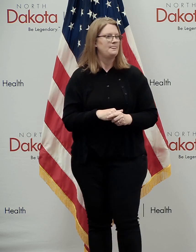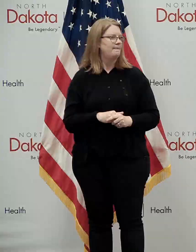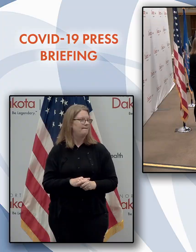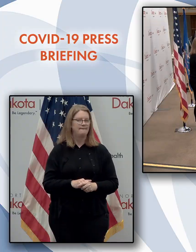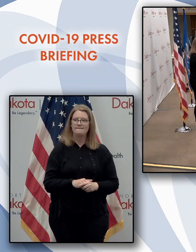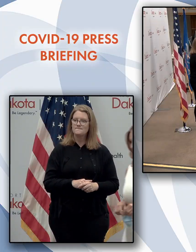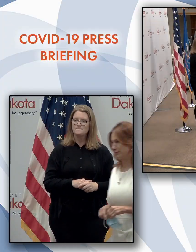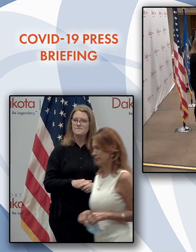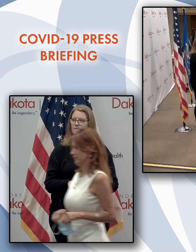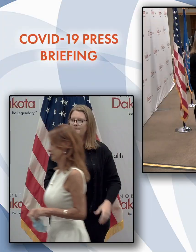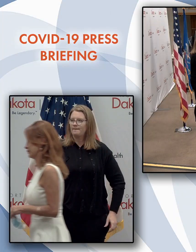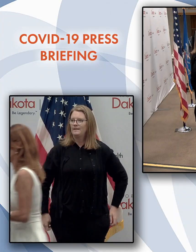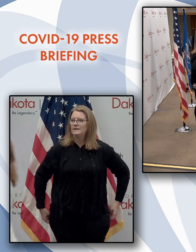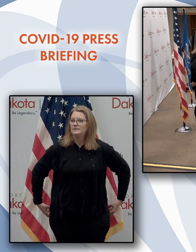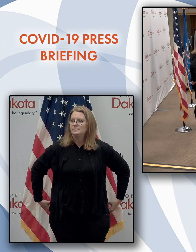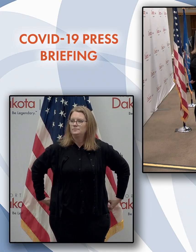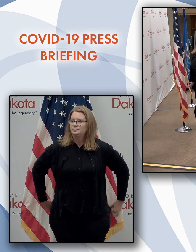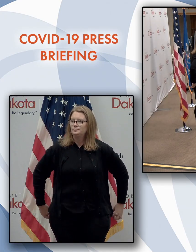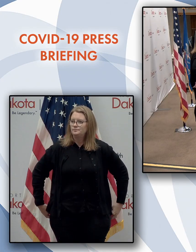Thank you.